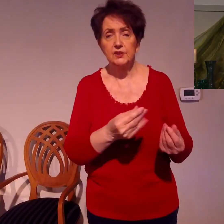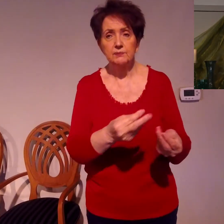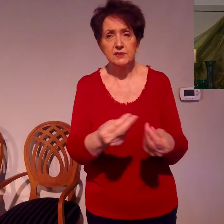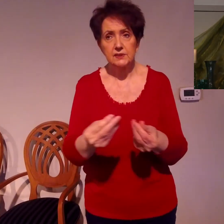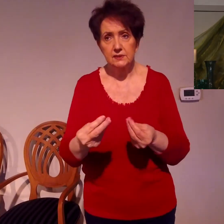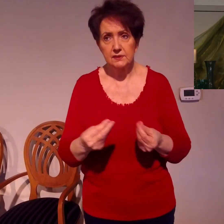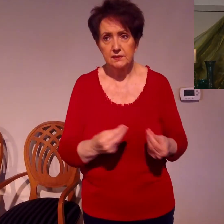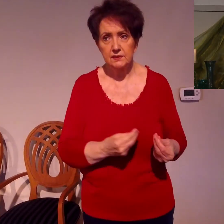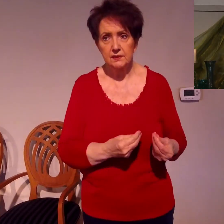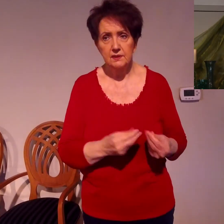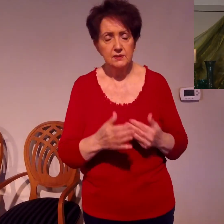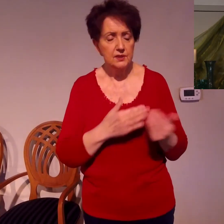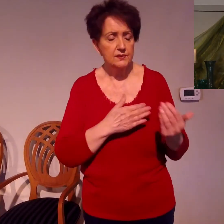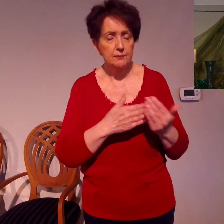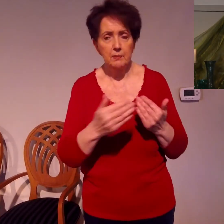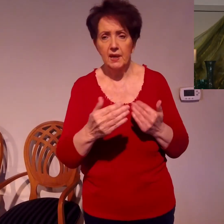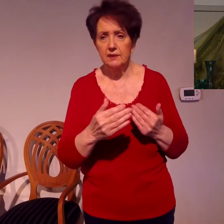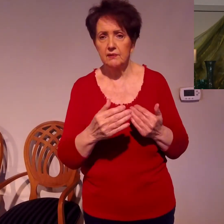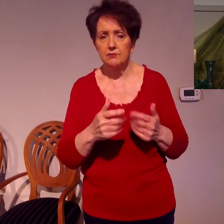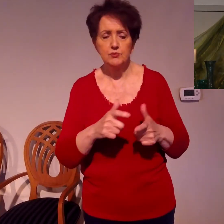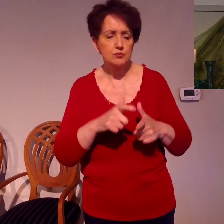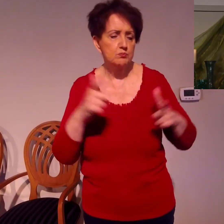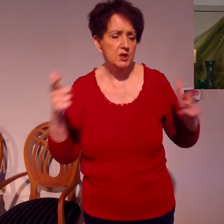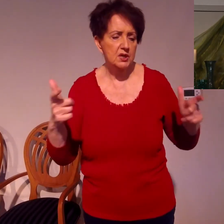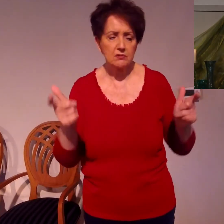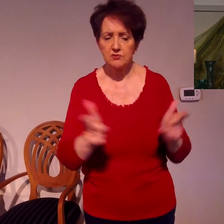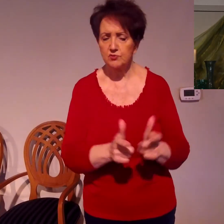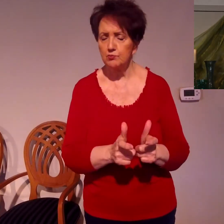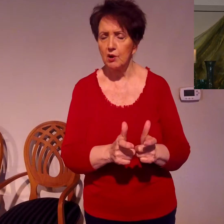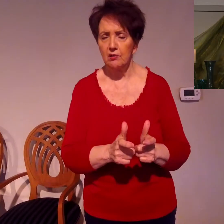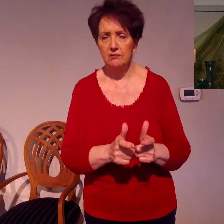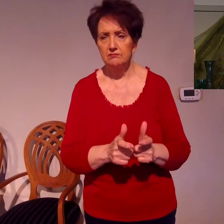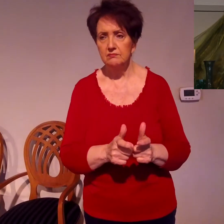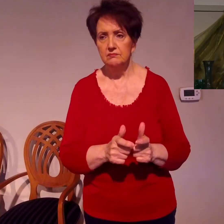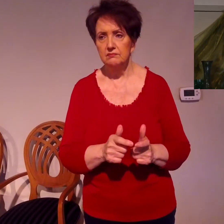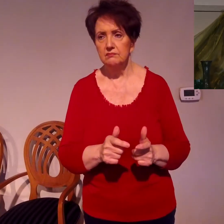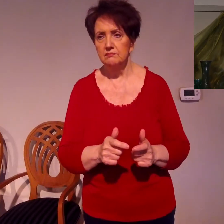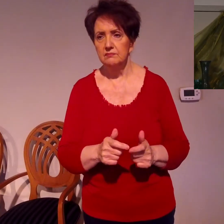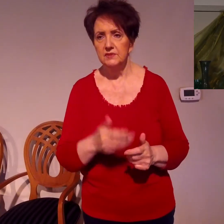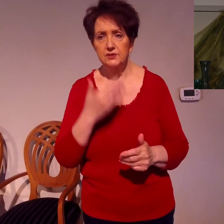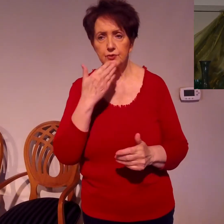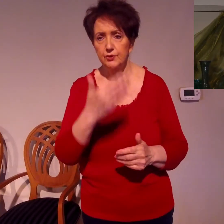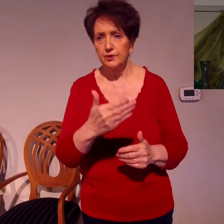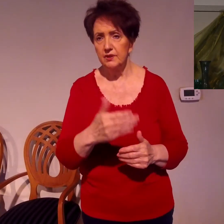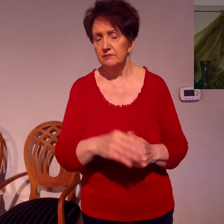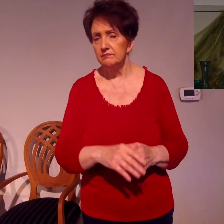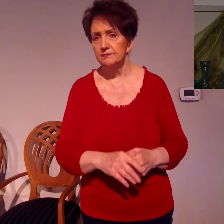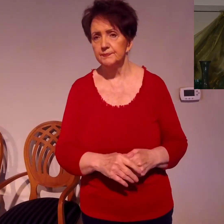substance, it doesn't matter. There is no big or small as God, as our good.